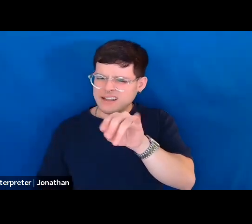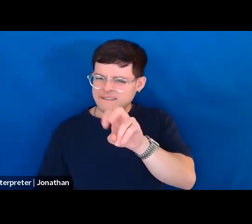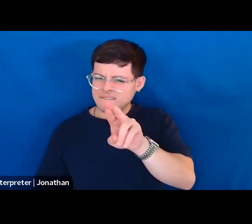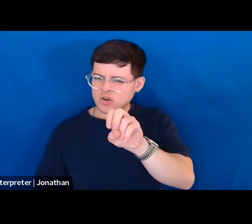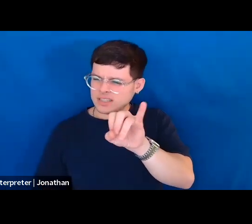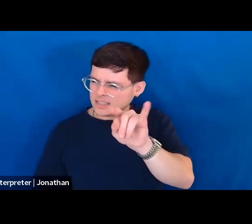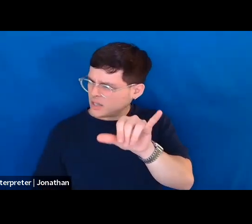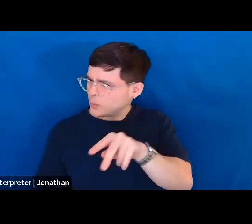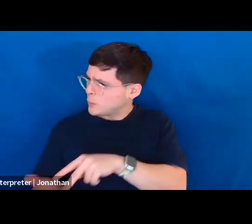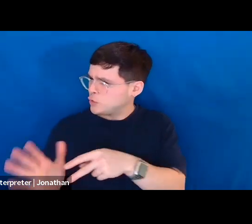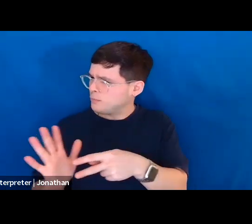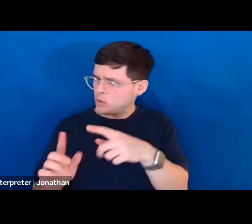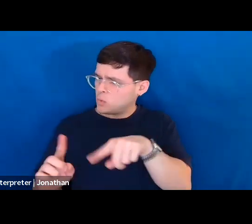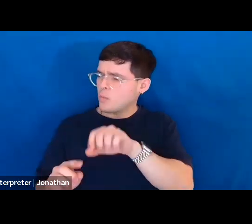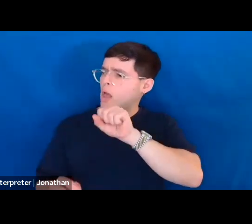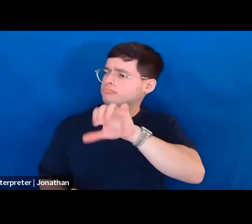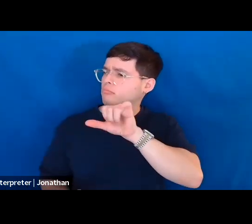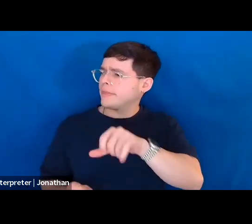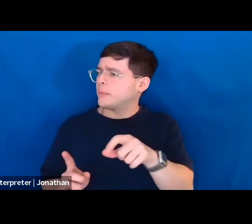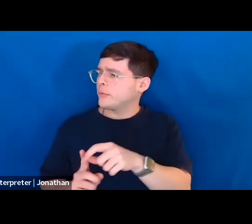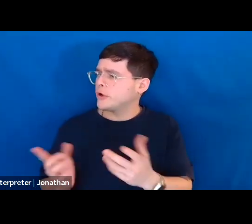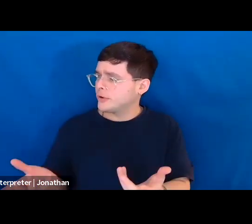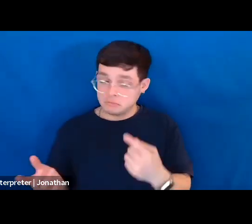few words about that.